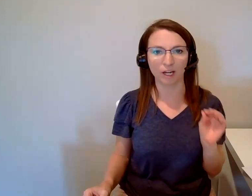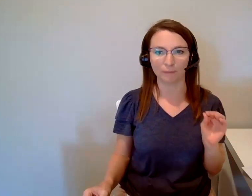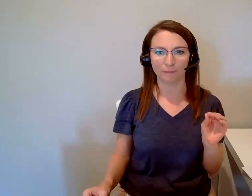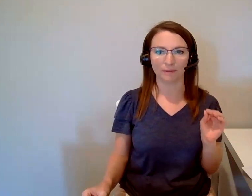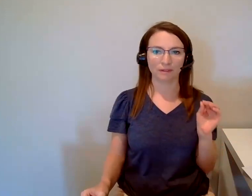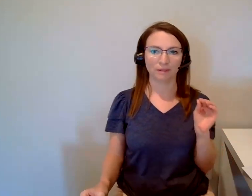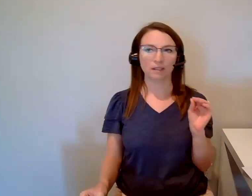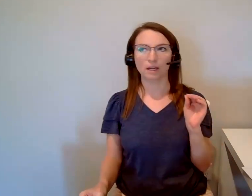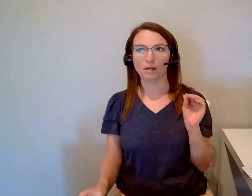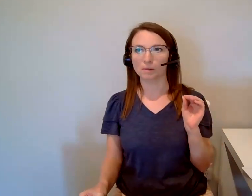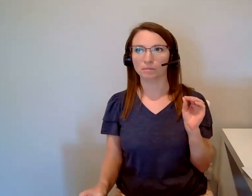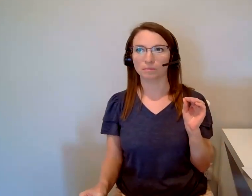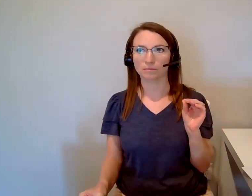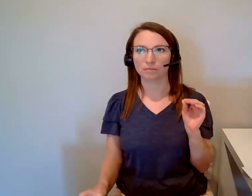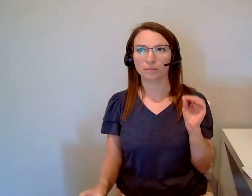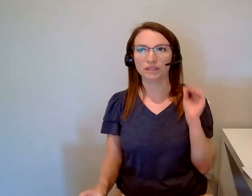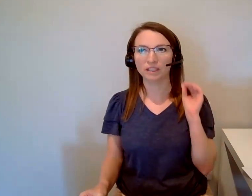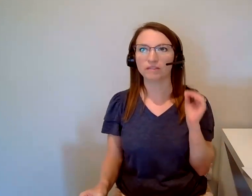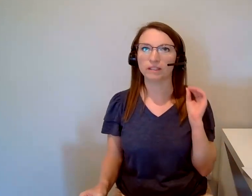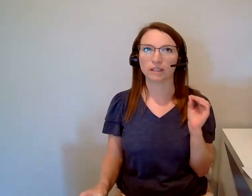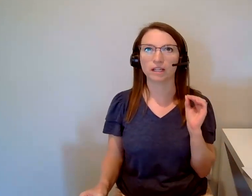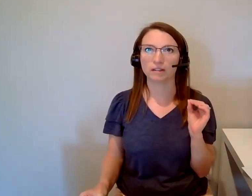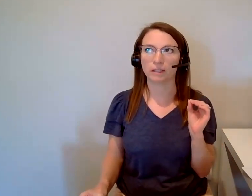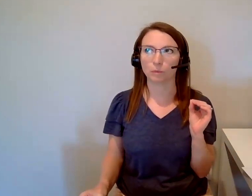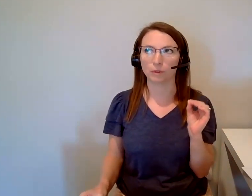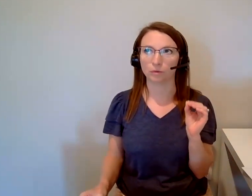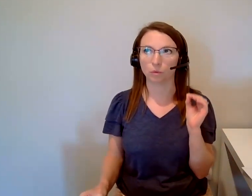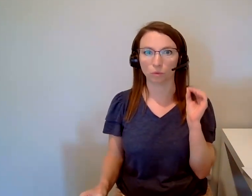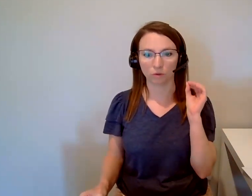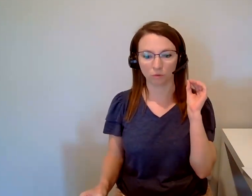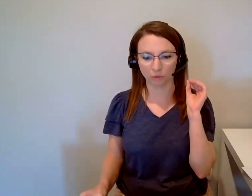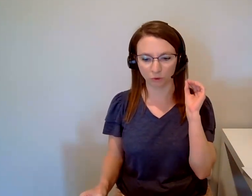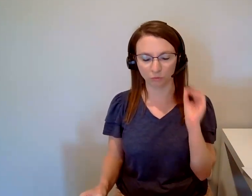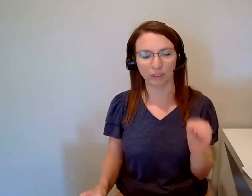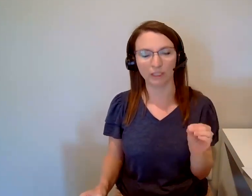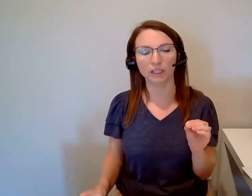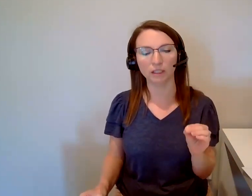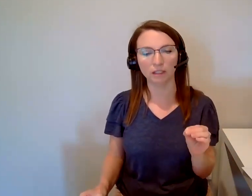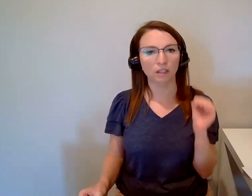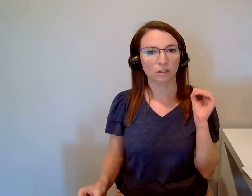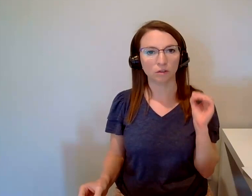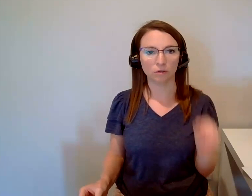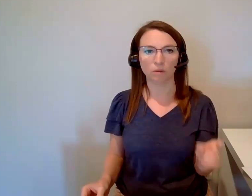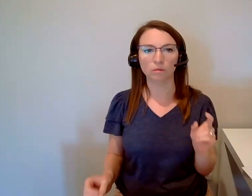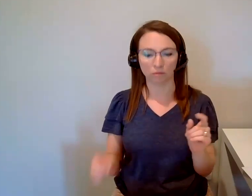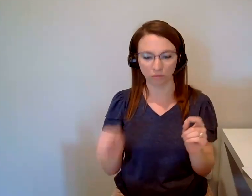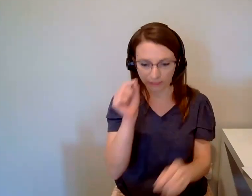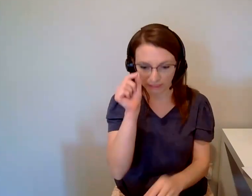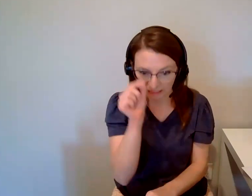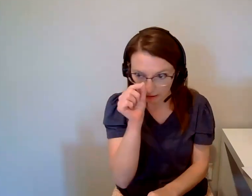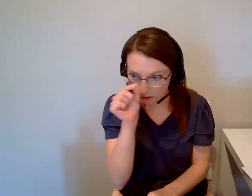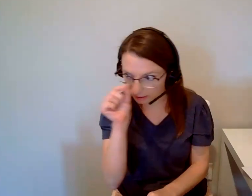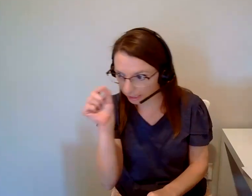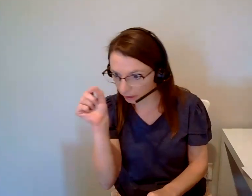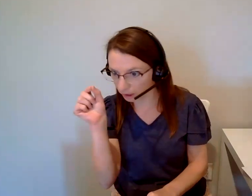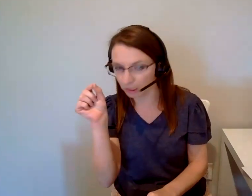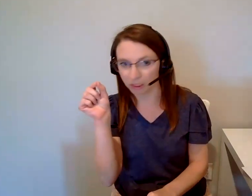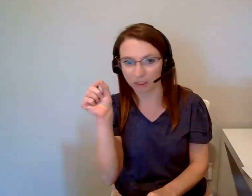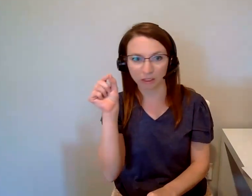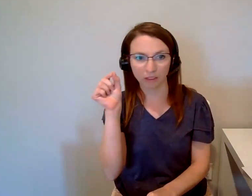time. But think of it kind of like with when you're reading, you don't read each letter. I